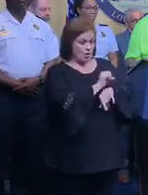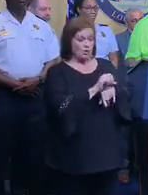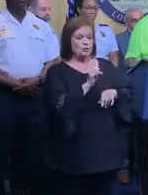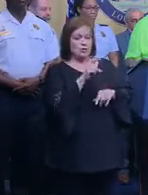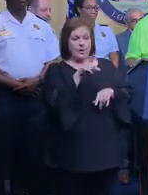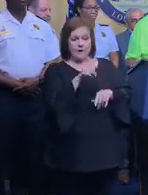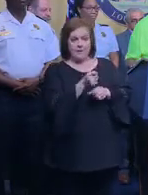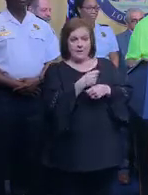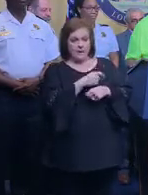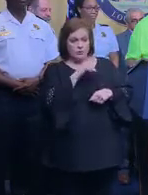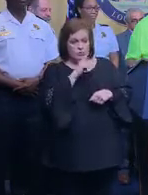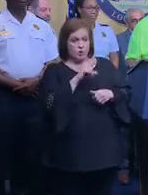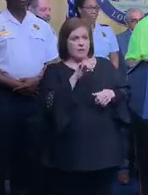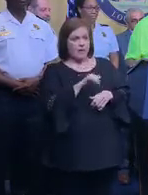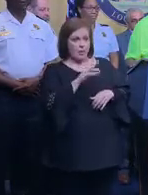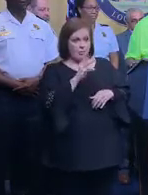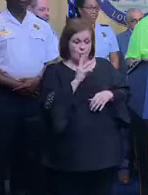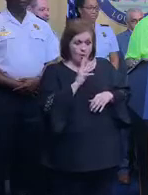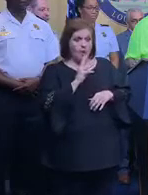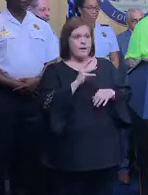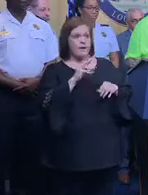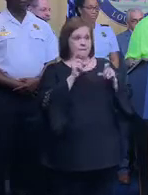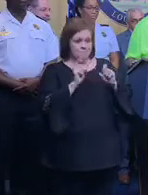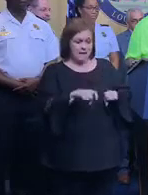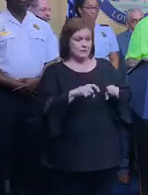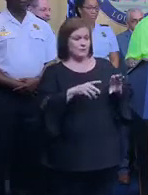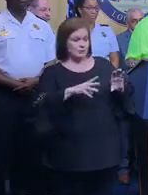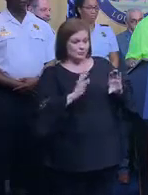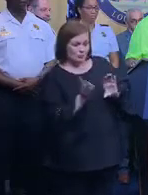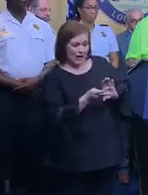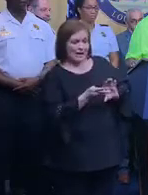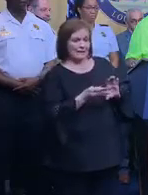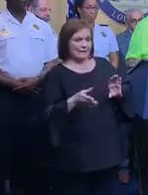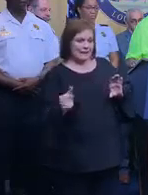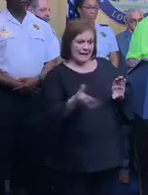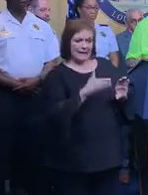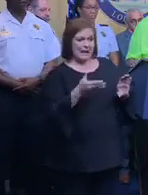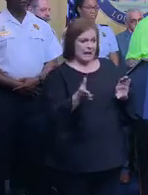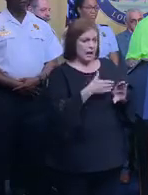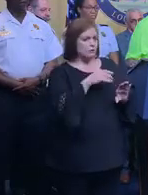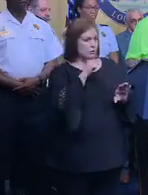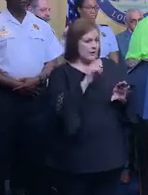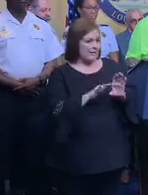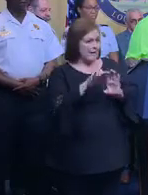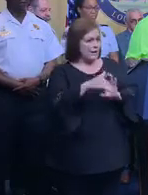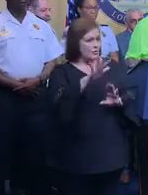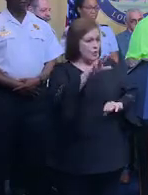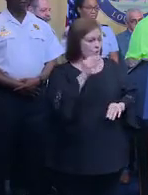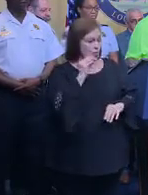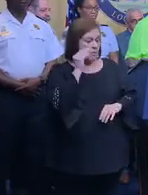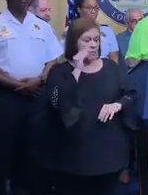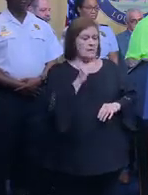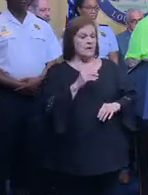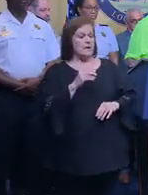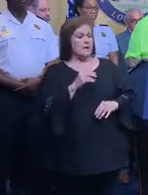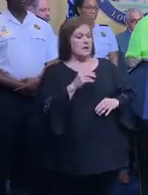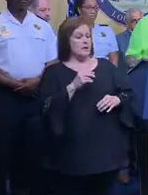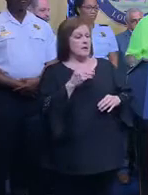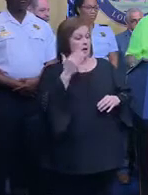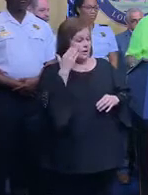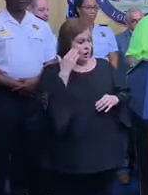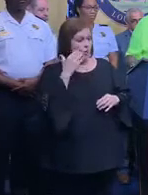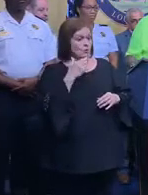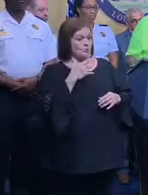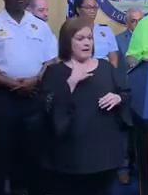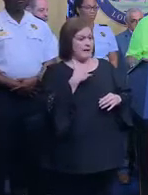sure that the water can get to where it needs to get pumped out. Now, we had a convergence this morning of trash being picked up in a